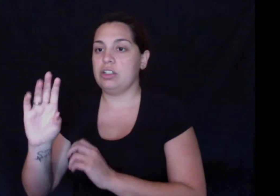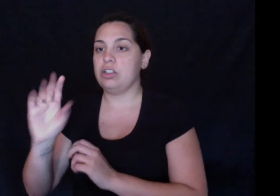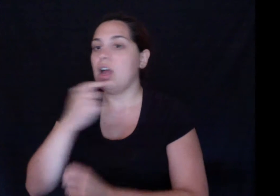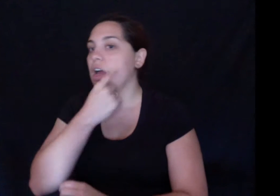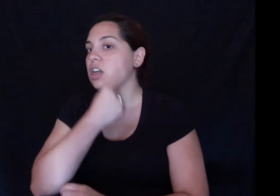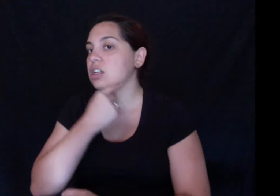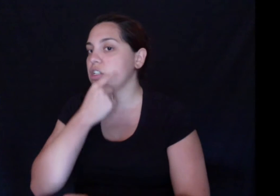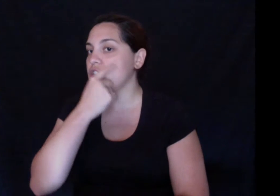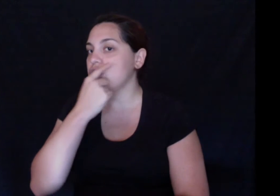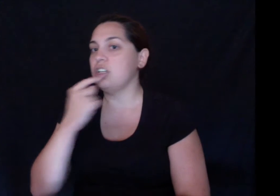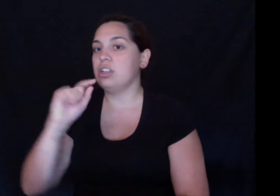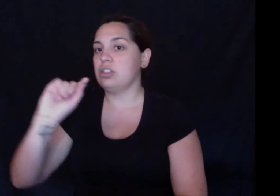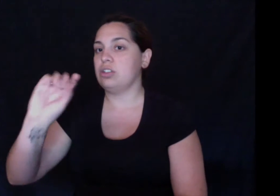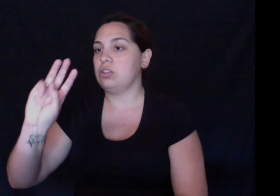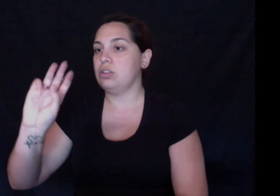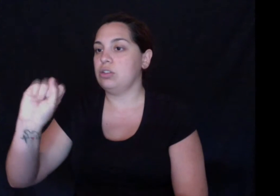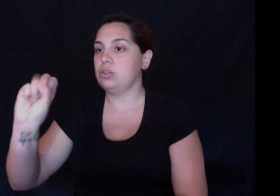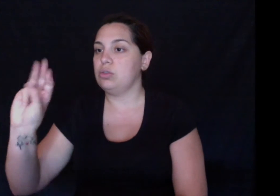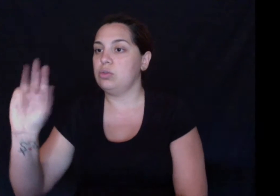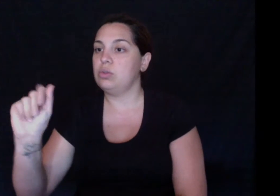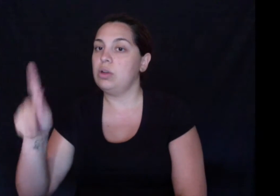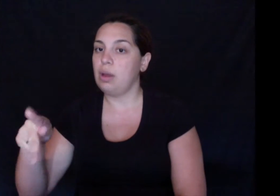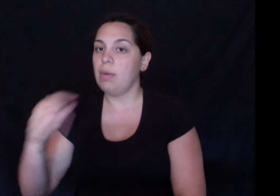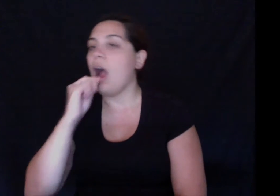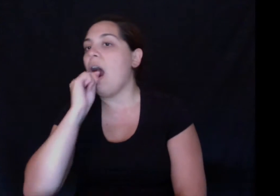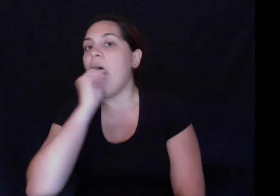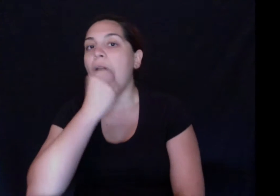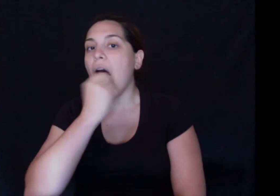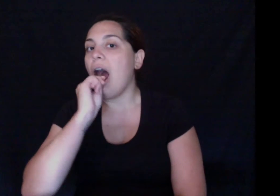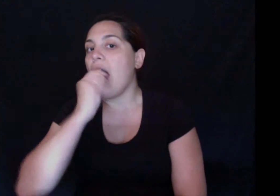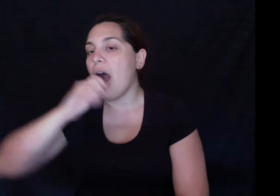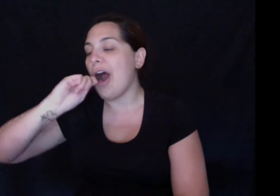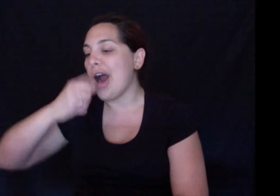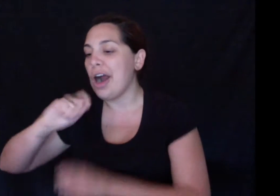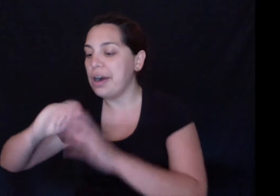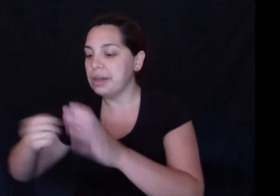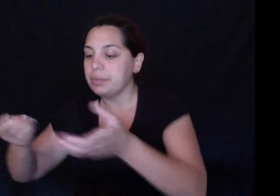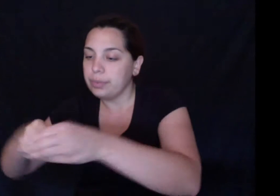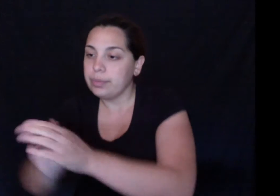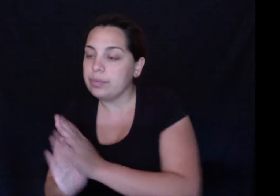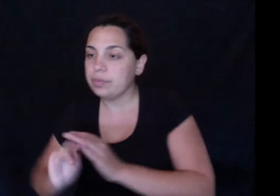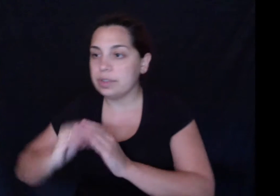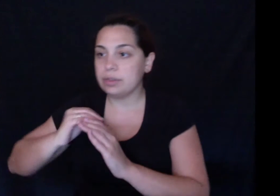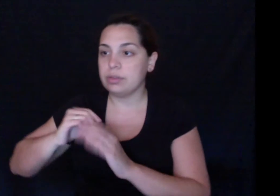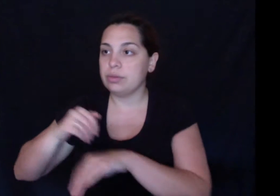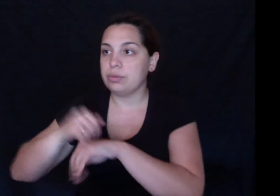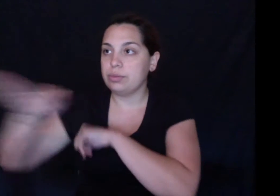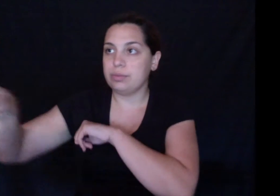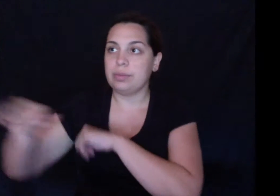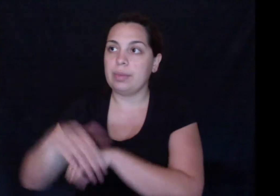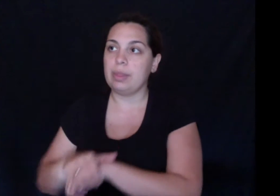"Oh, no, I actually have to do this now." So of course I did it. I called back